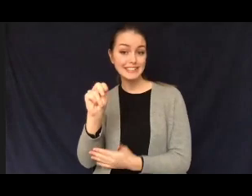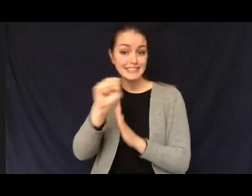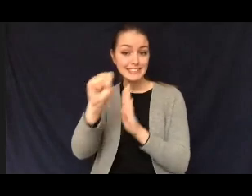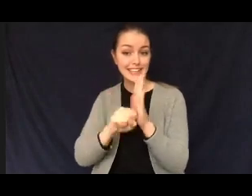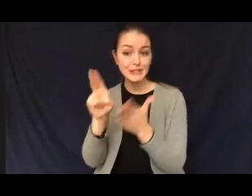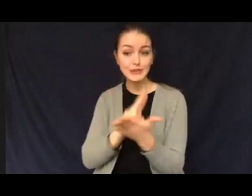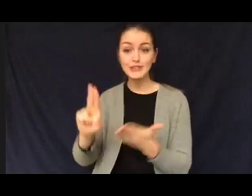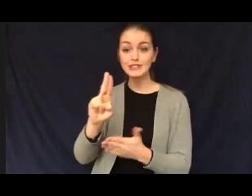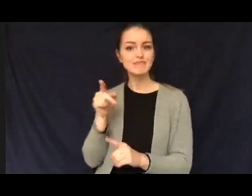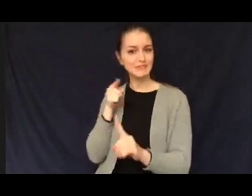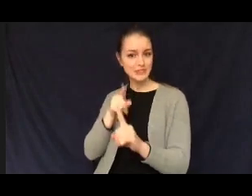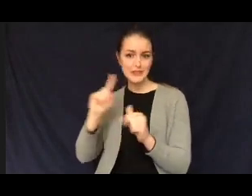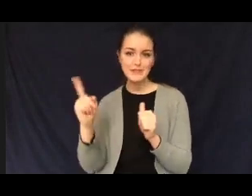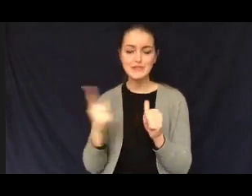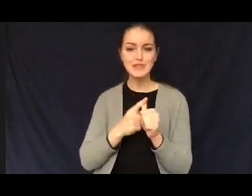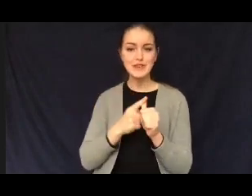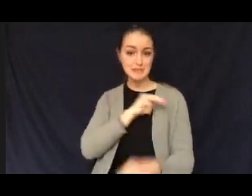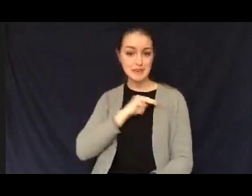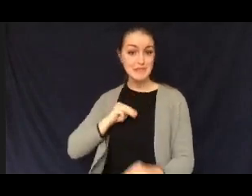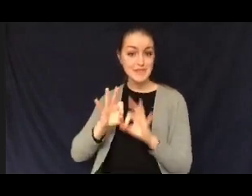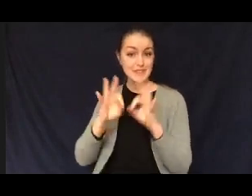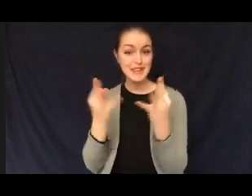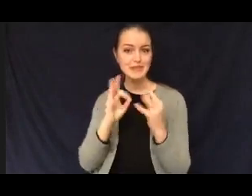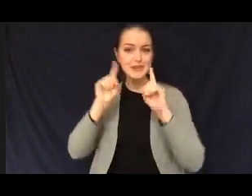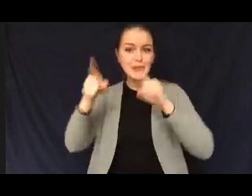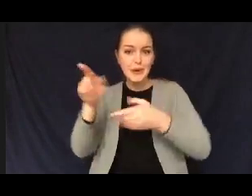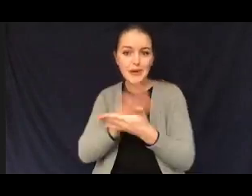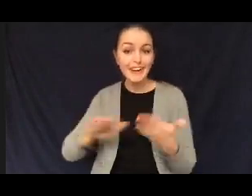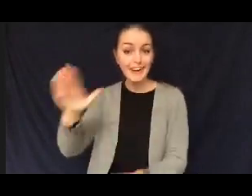her family to go to college.